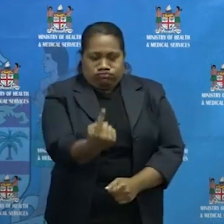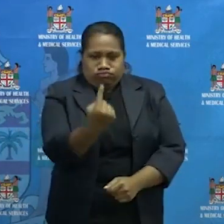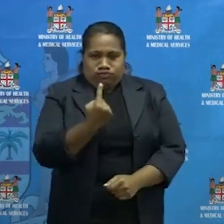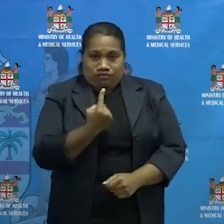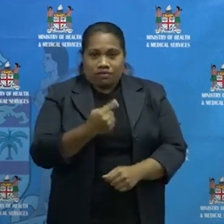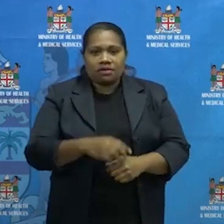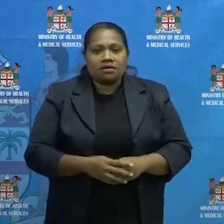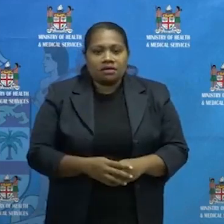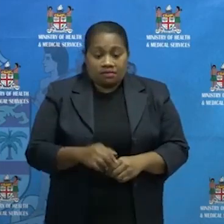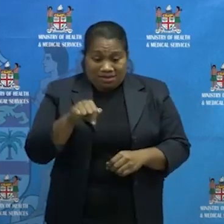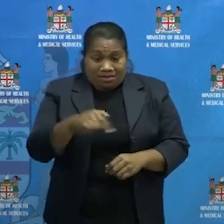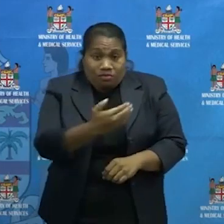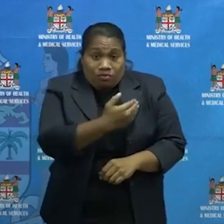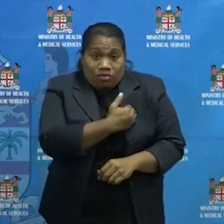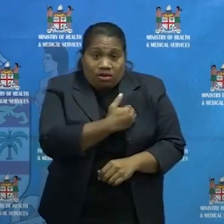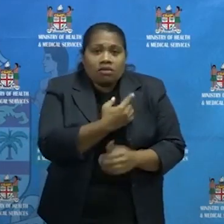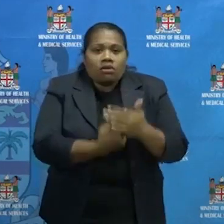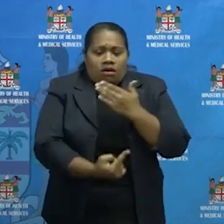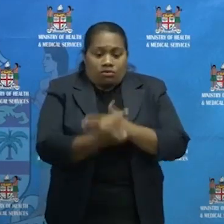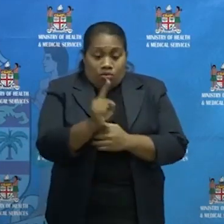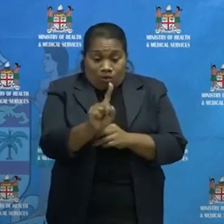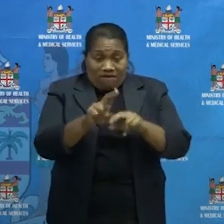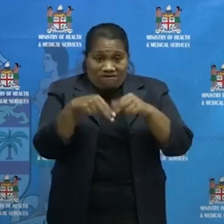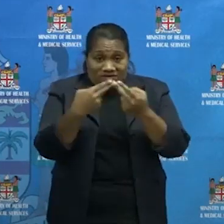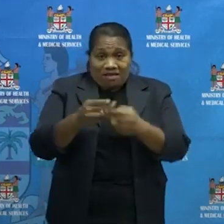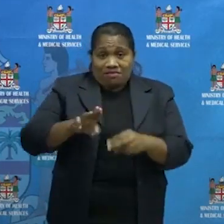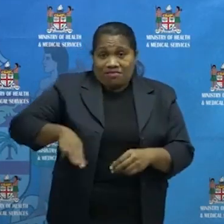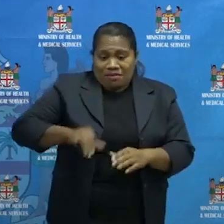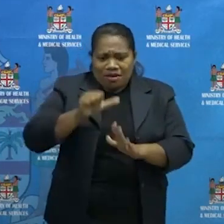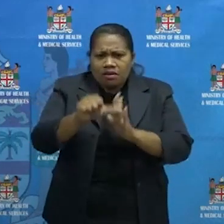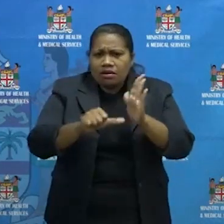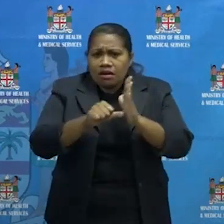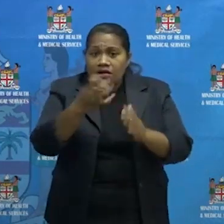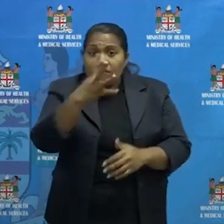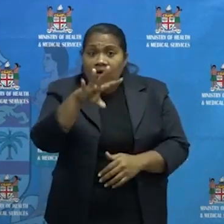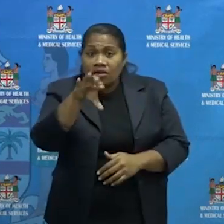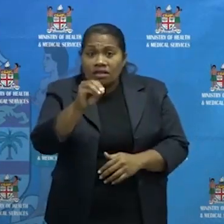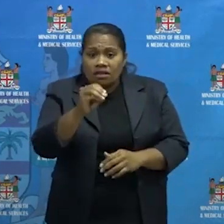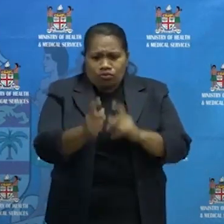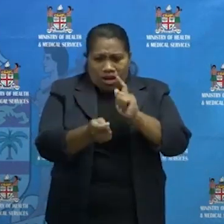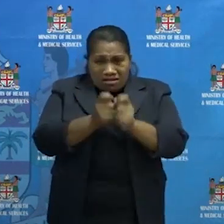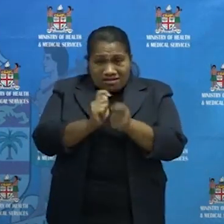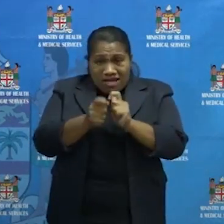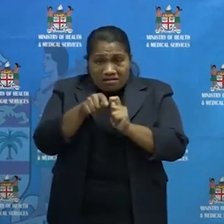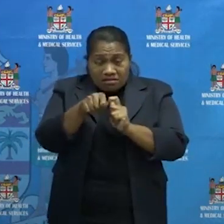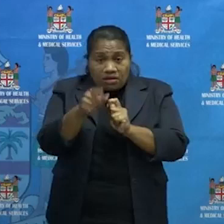one of these family members, a 40-year-old woman, has tested positive for COVID-19.